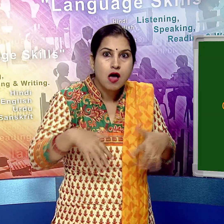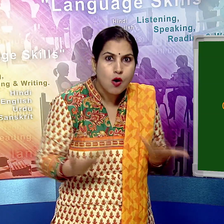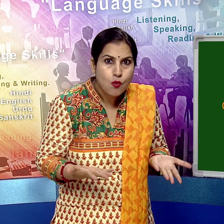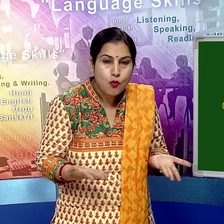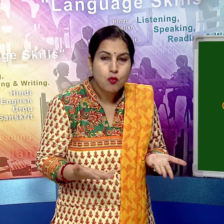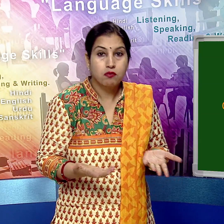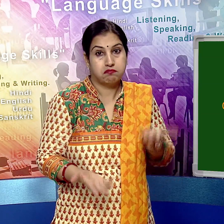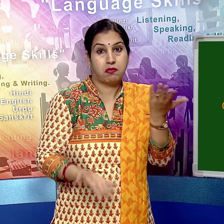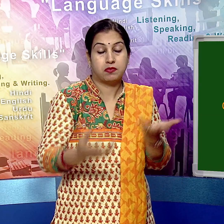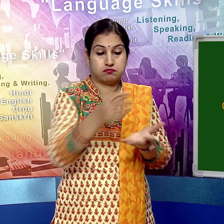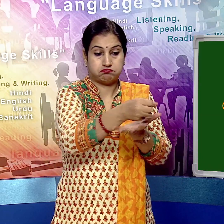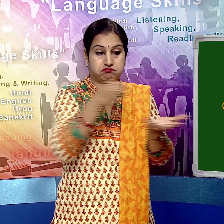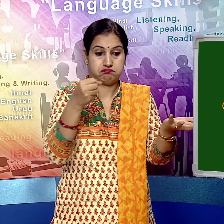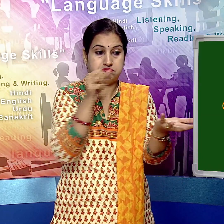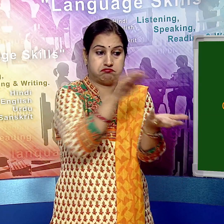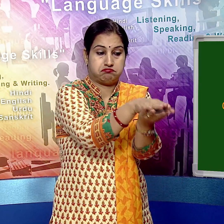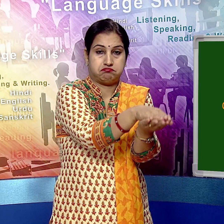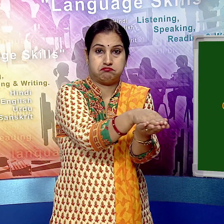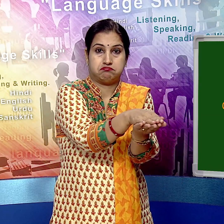is improper storage.